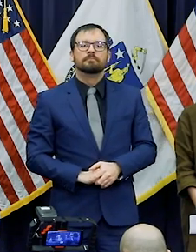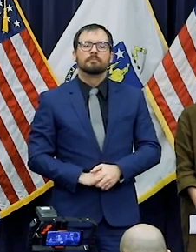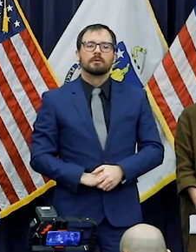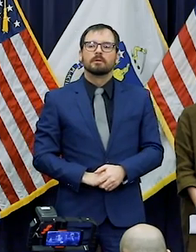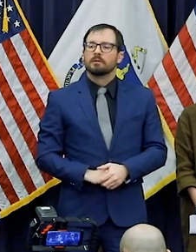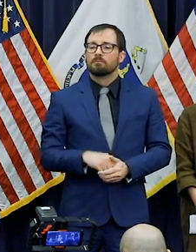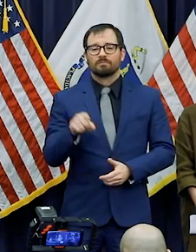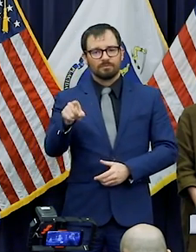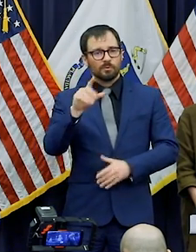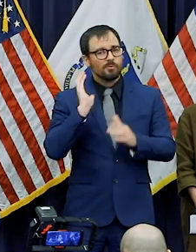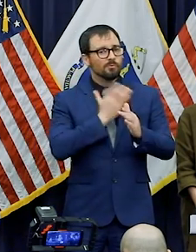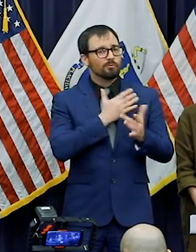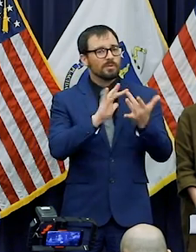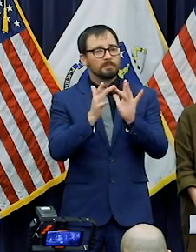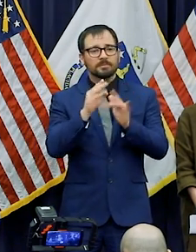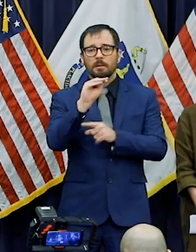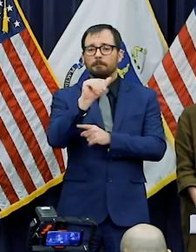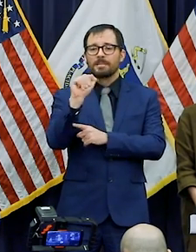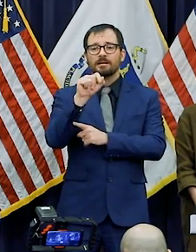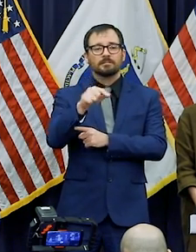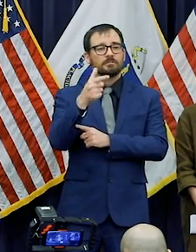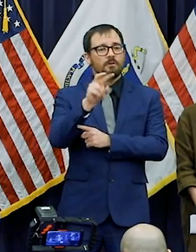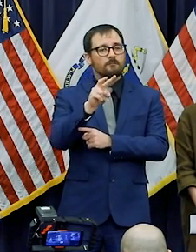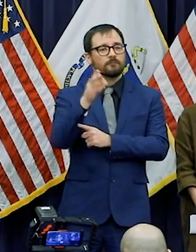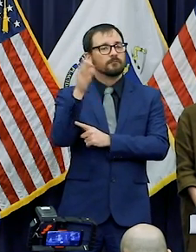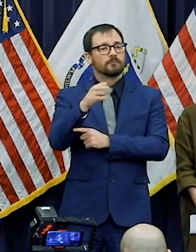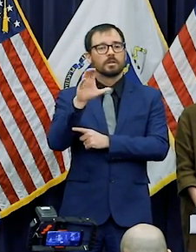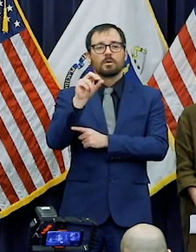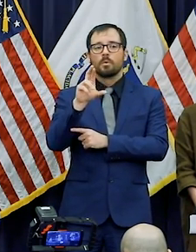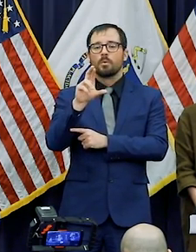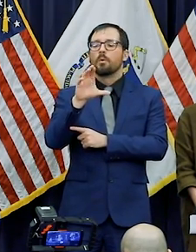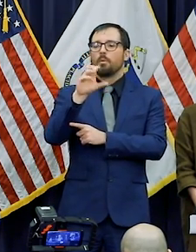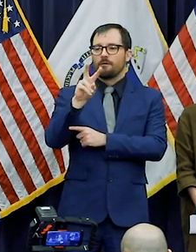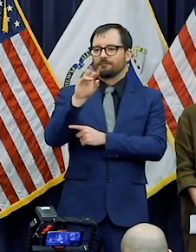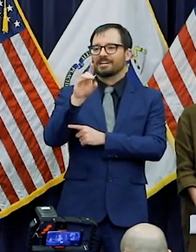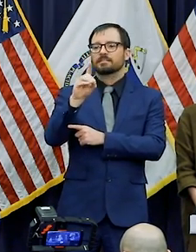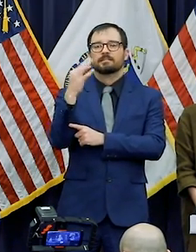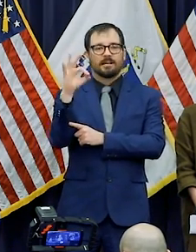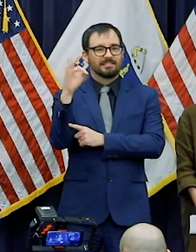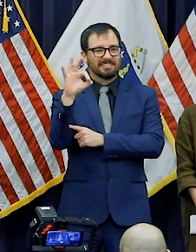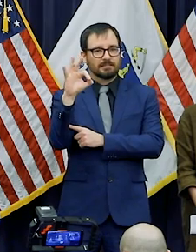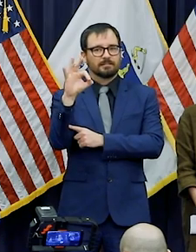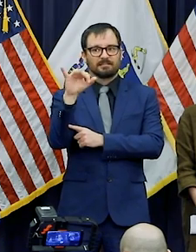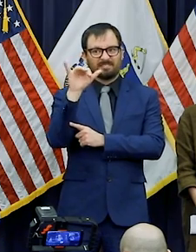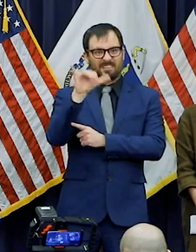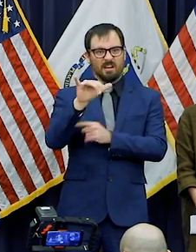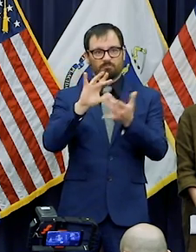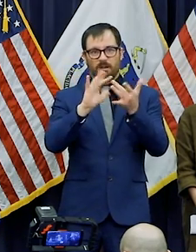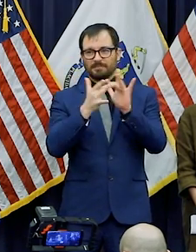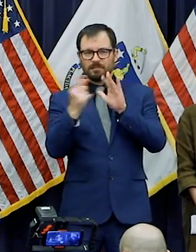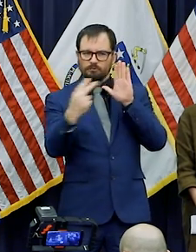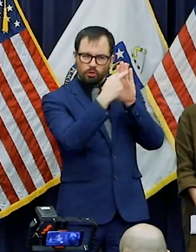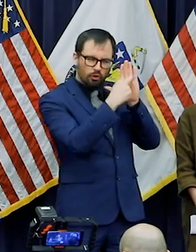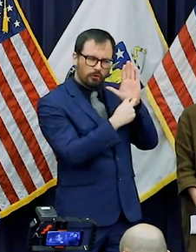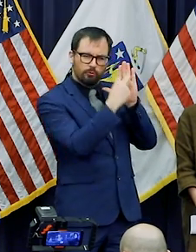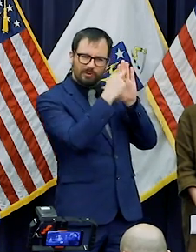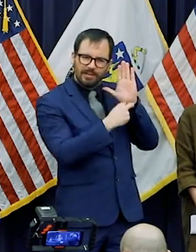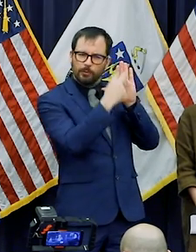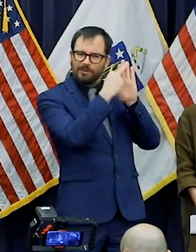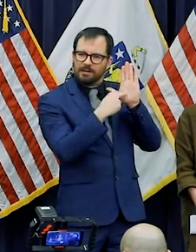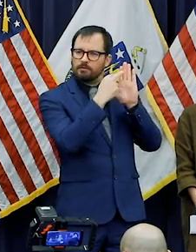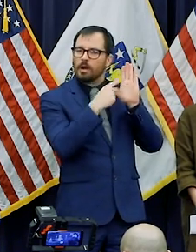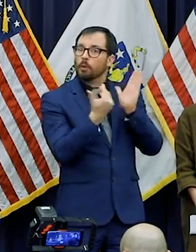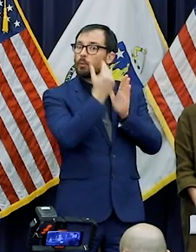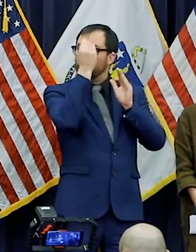mass.gov/COVID-19 and regularly check there for any and all updates. And keep in mind, again, that for the vast majority of people,